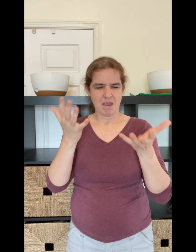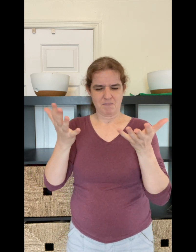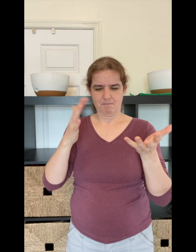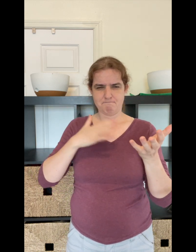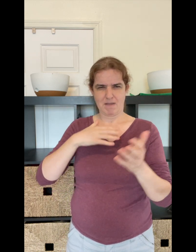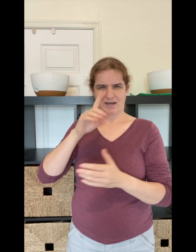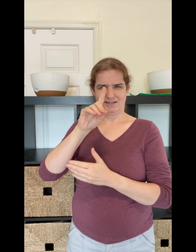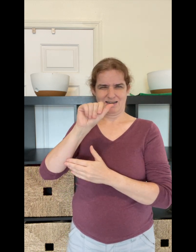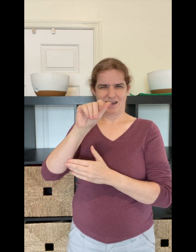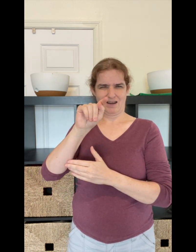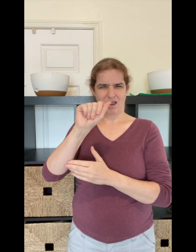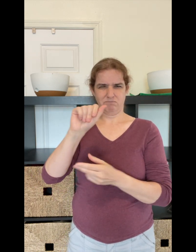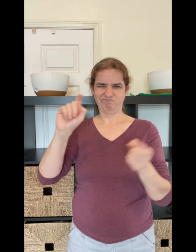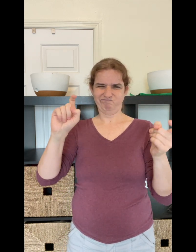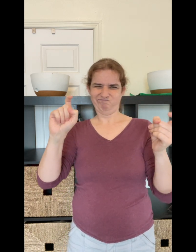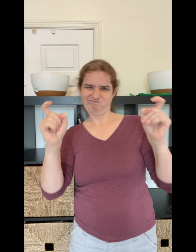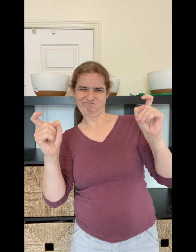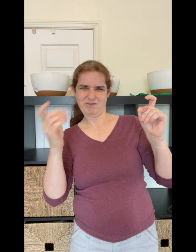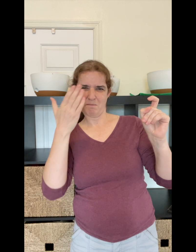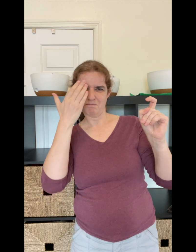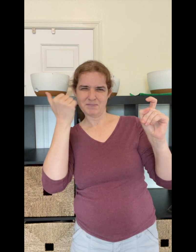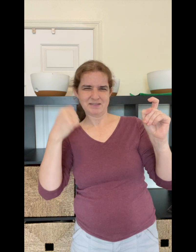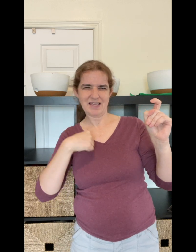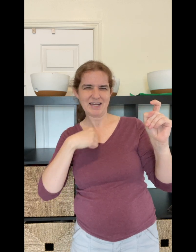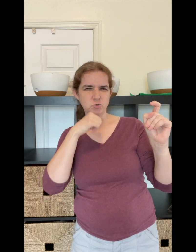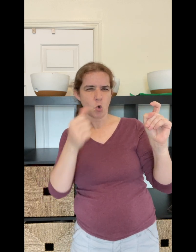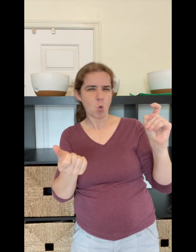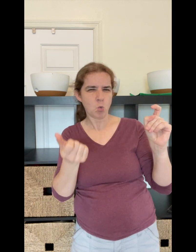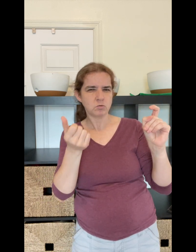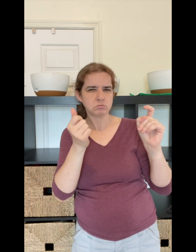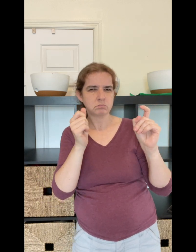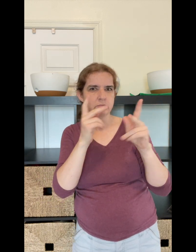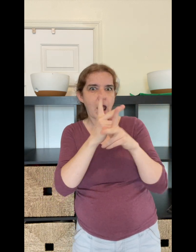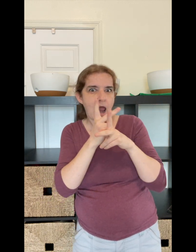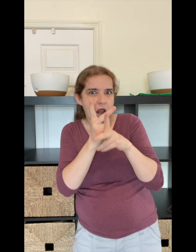see maybe my data needs to be adjusted because I